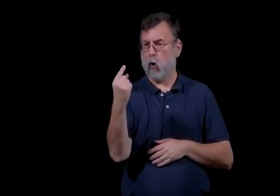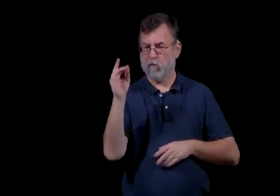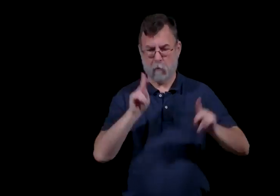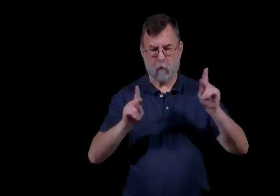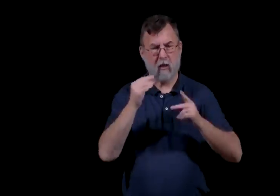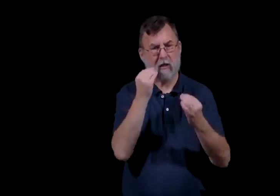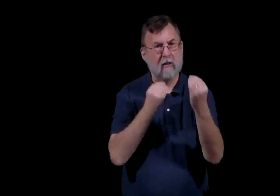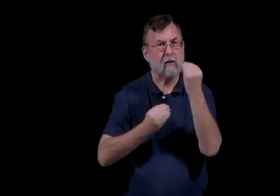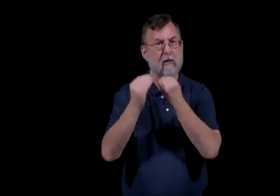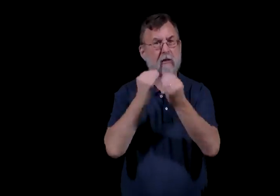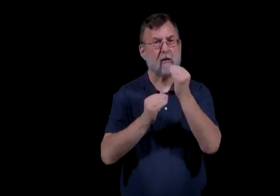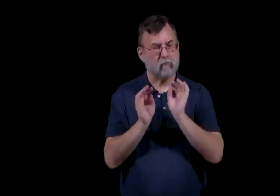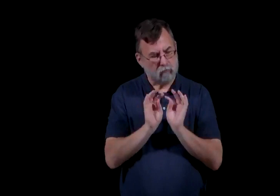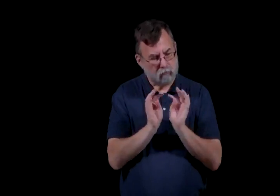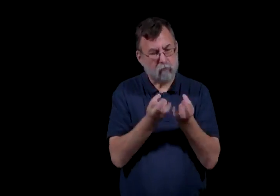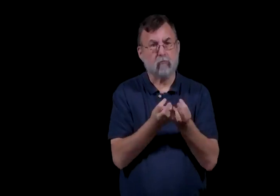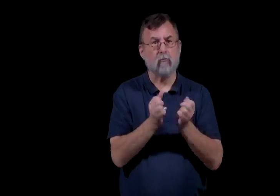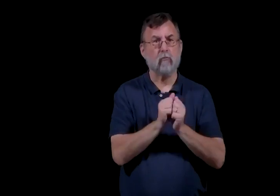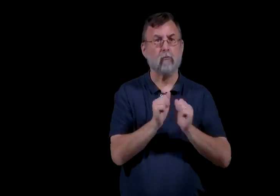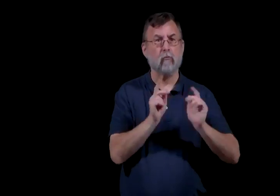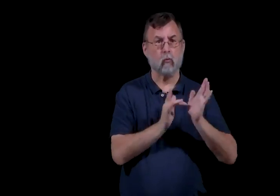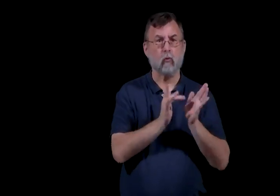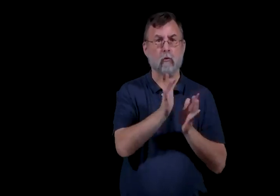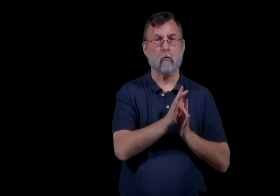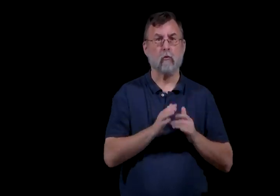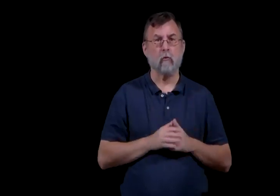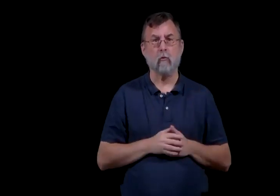Lazarus was one of the people eating with Jesus.